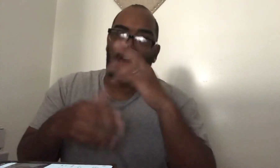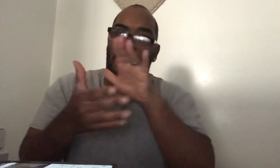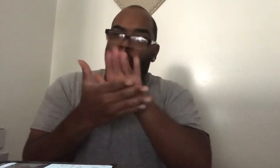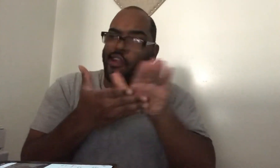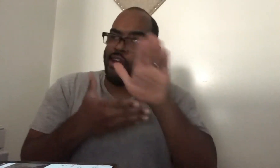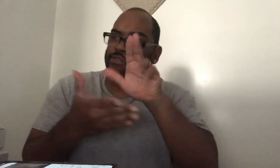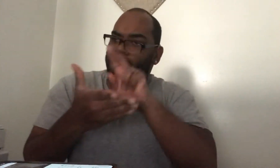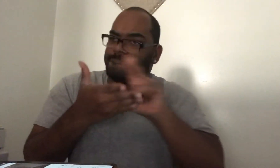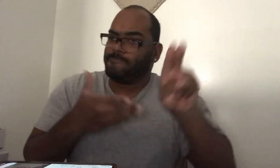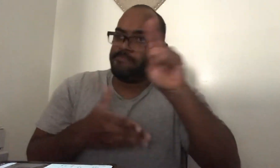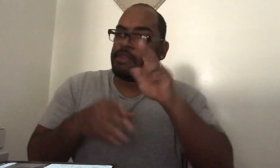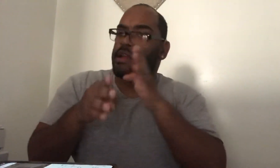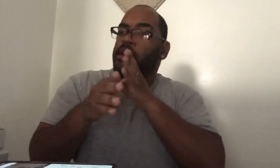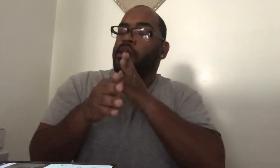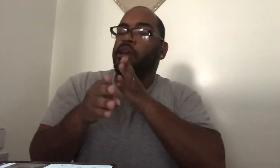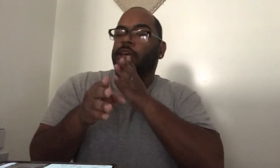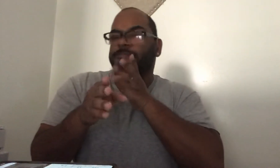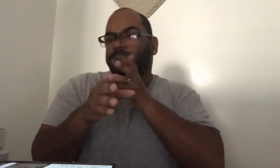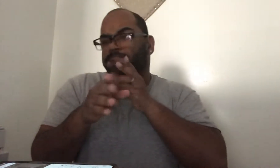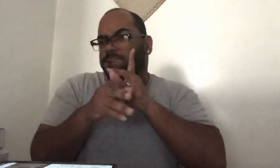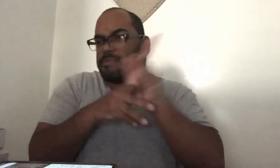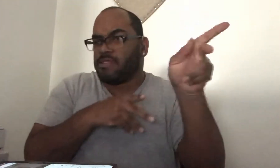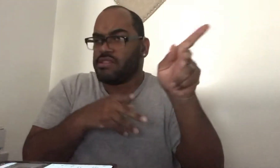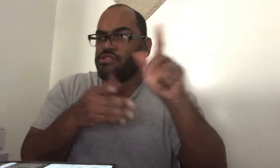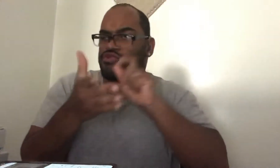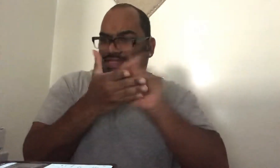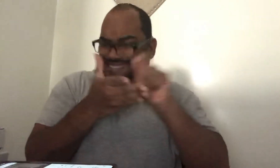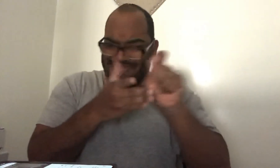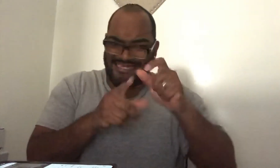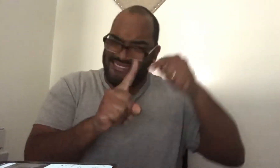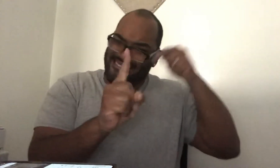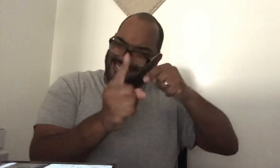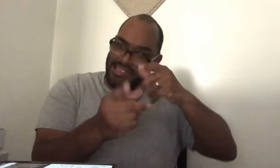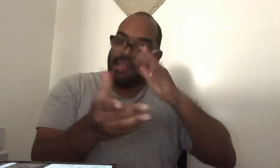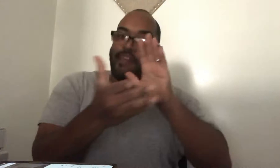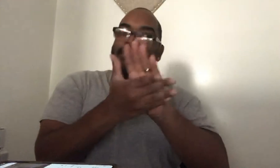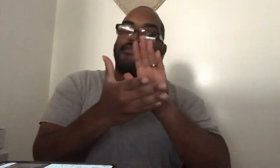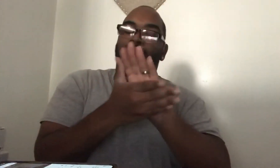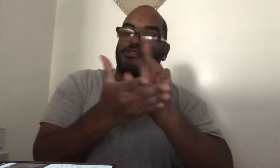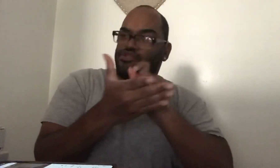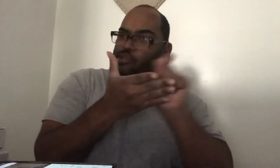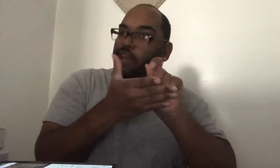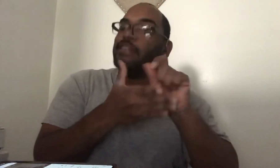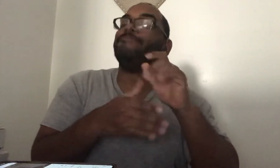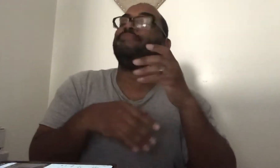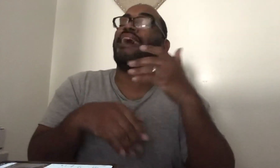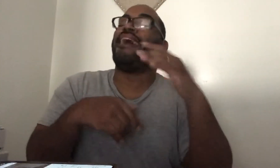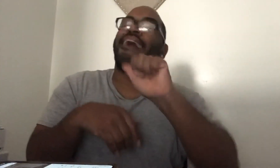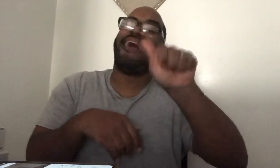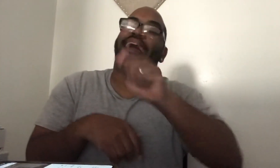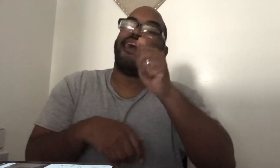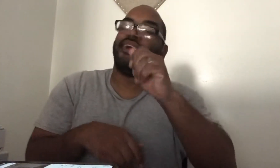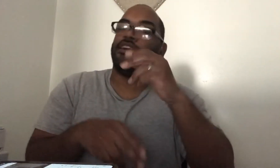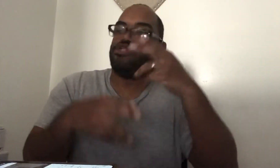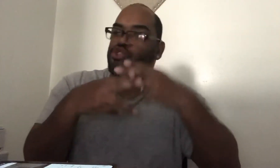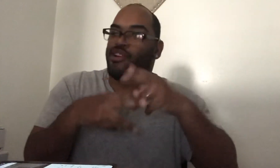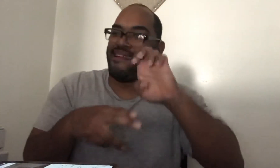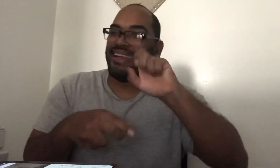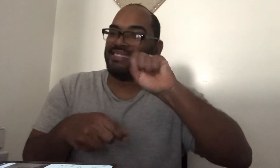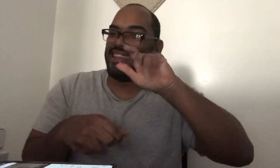any professional writing that's academic writing, anything that's called an essay, all of those things are going to have thesis statements in it. It doesn't mean